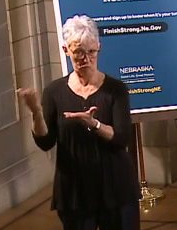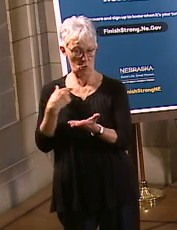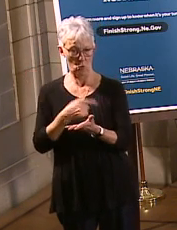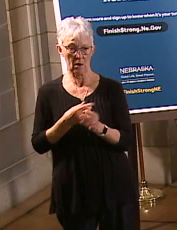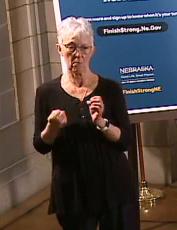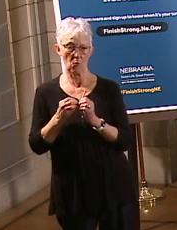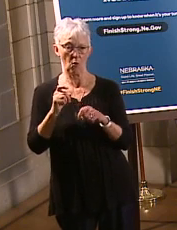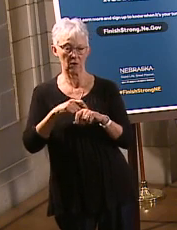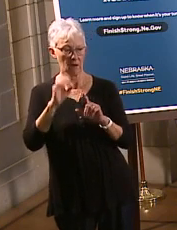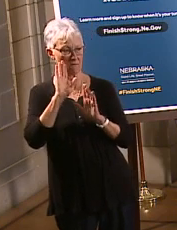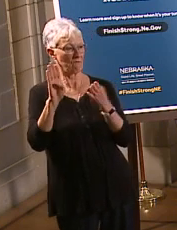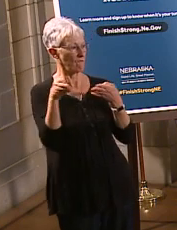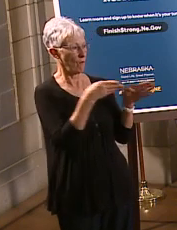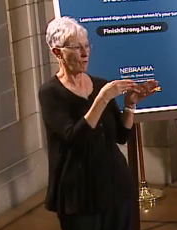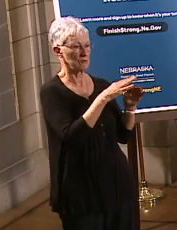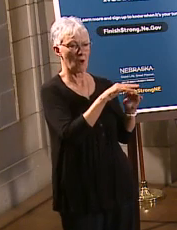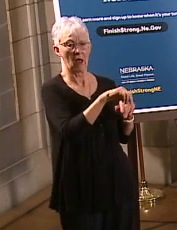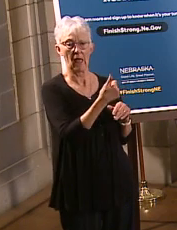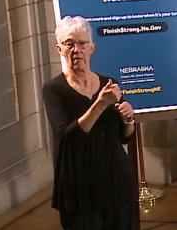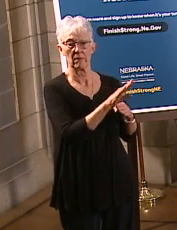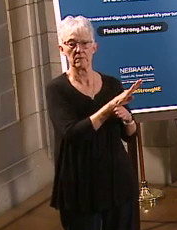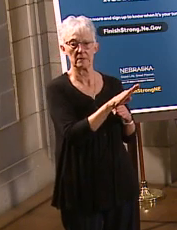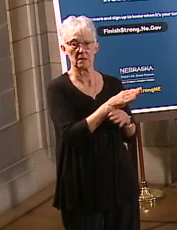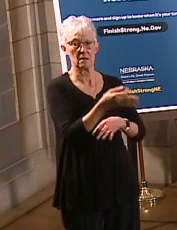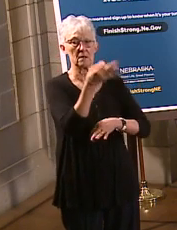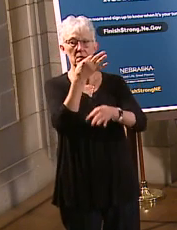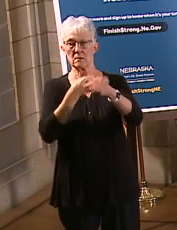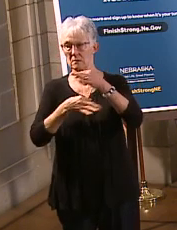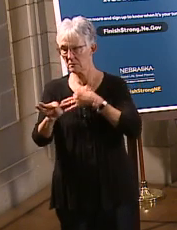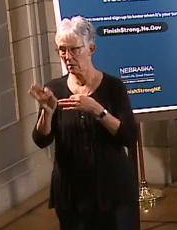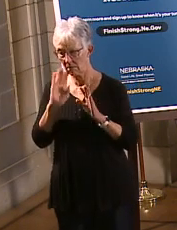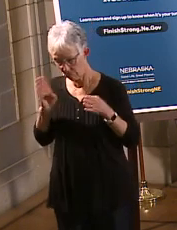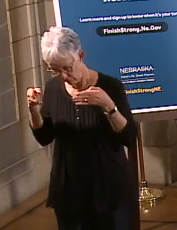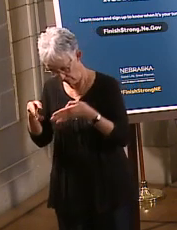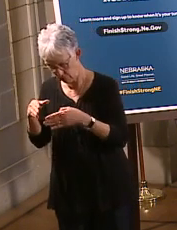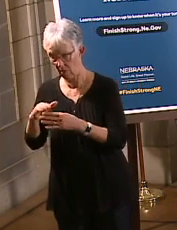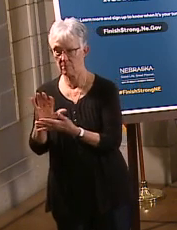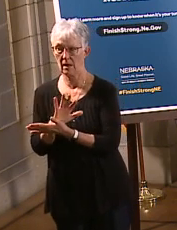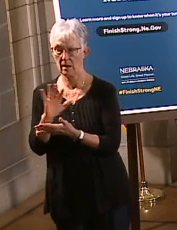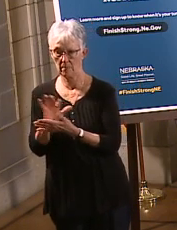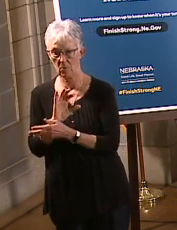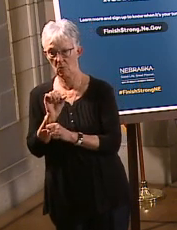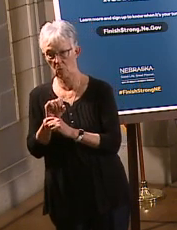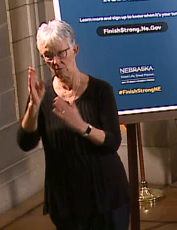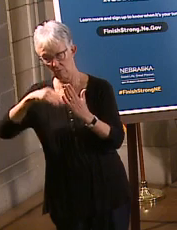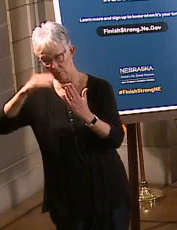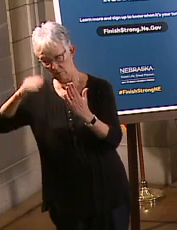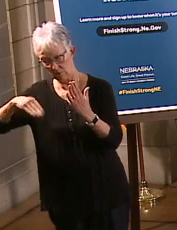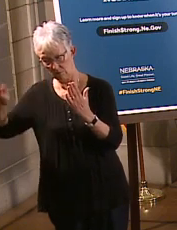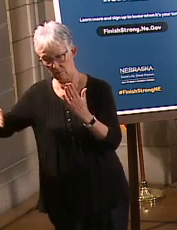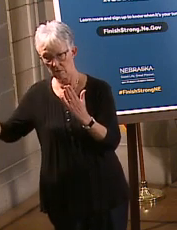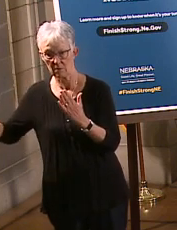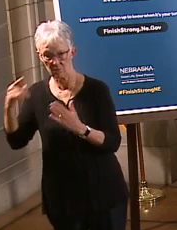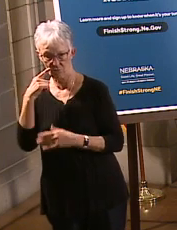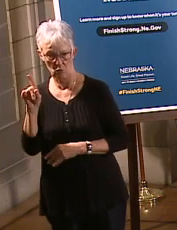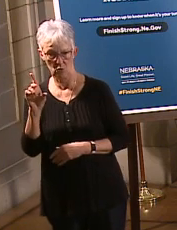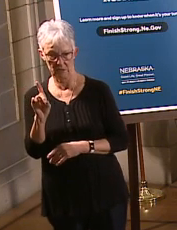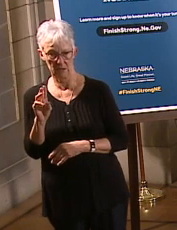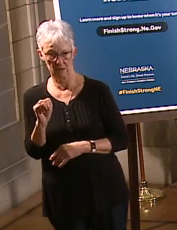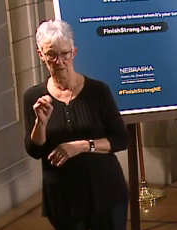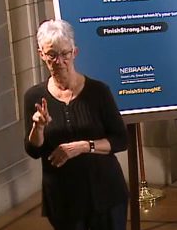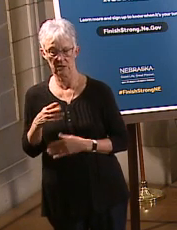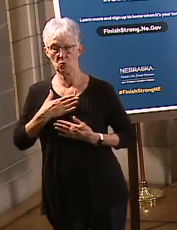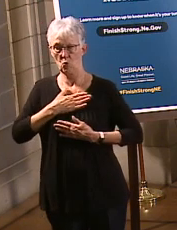business instead of managing the paperwork from the DMV. We appreciate the DMV's efforts to